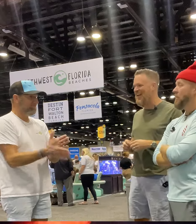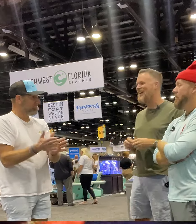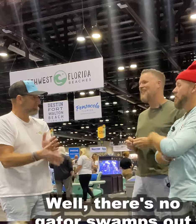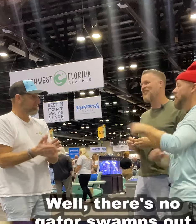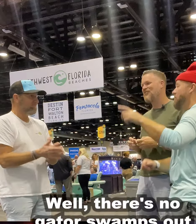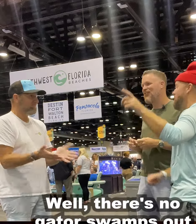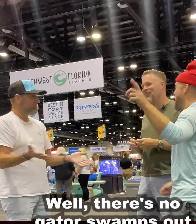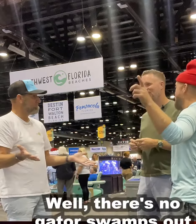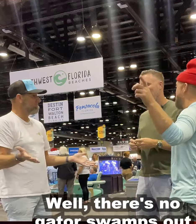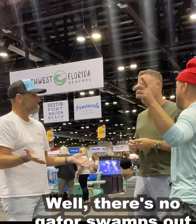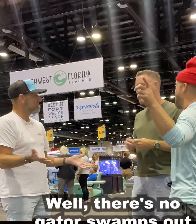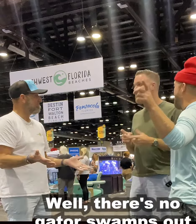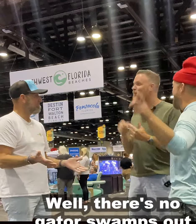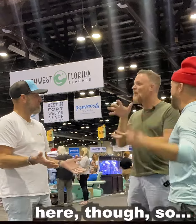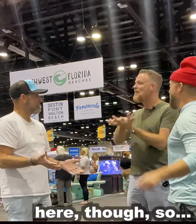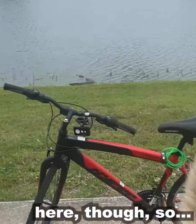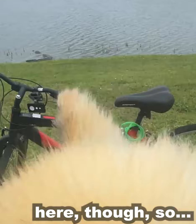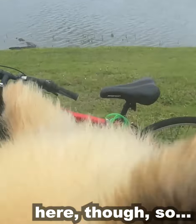Well, there's some gator swamps out here though, so.